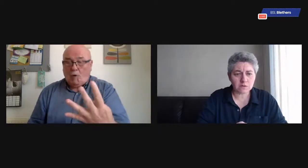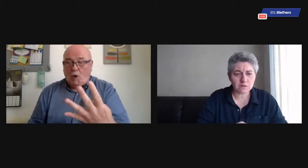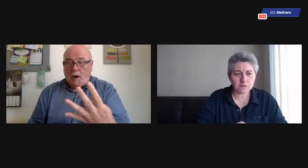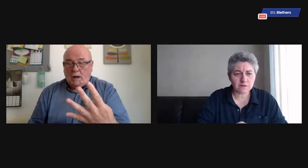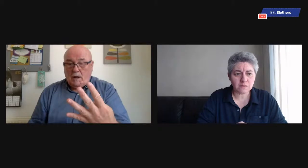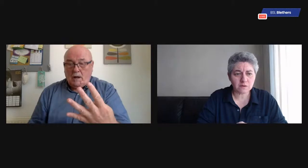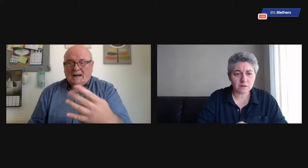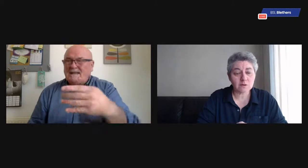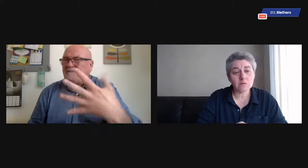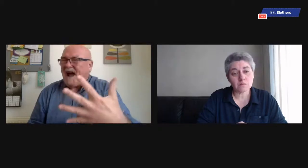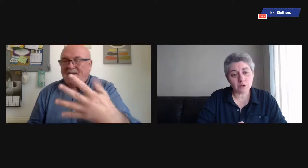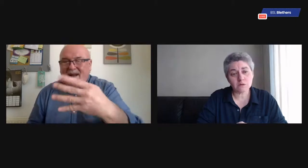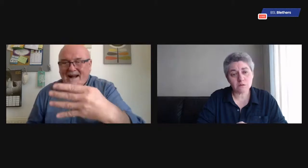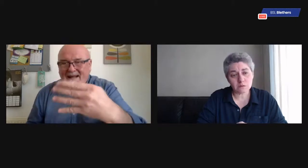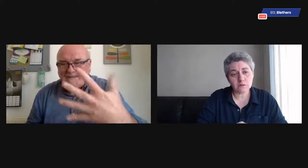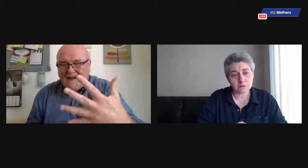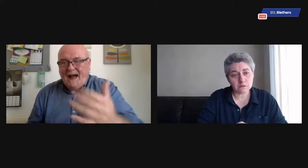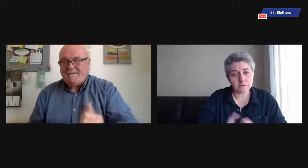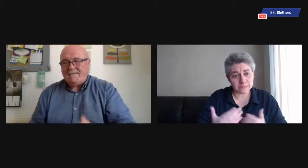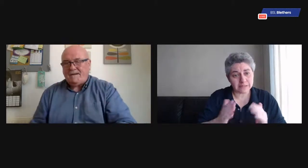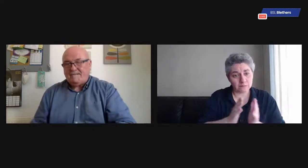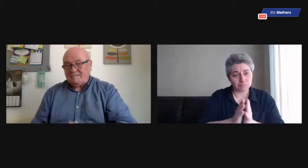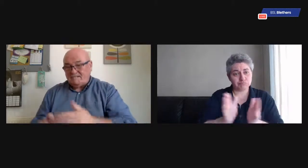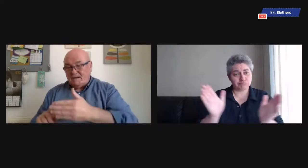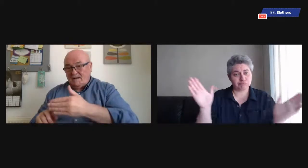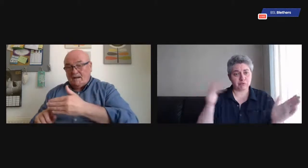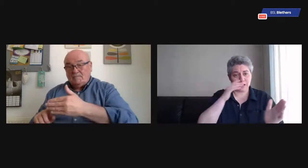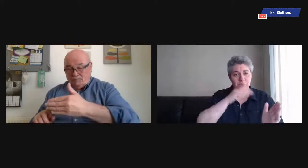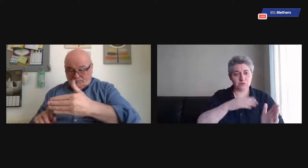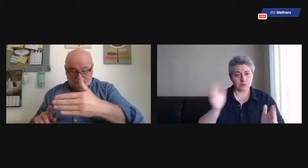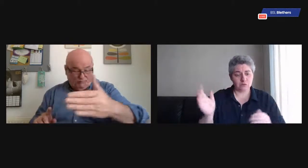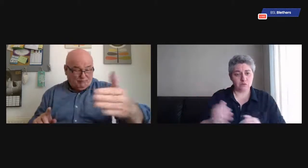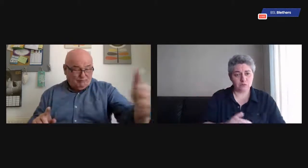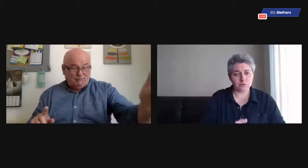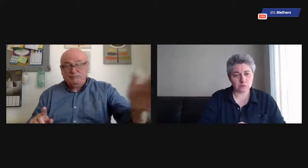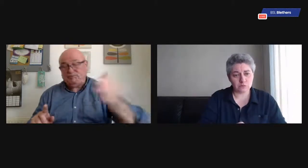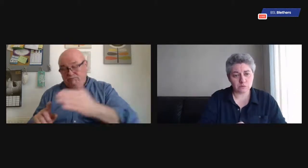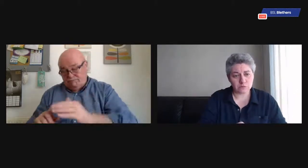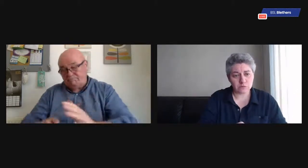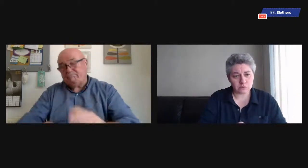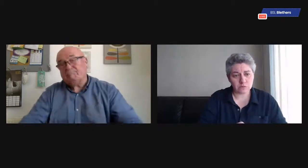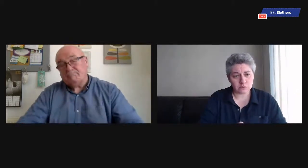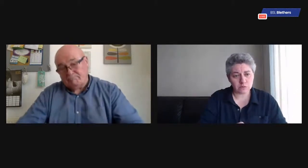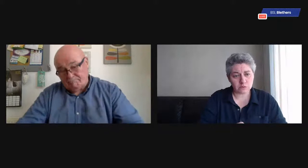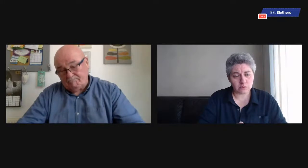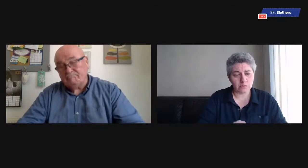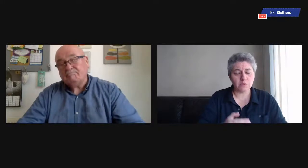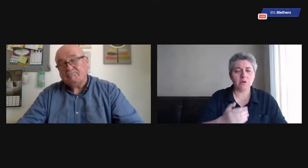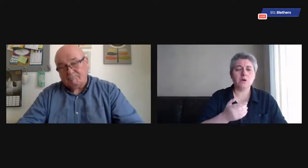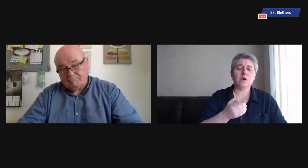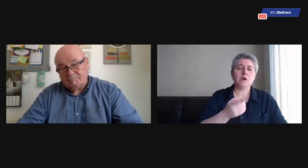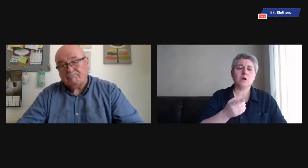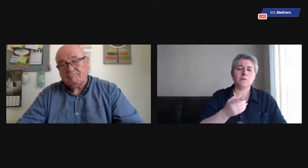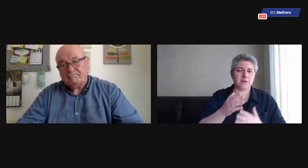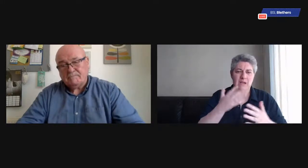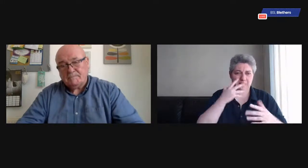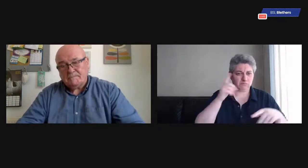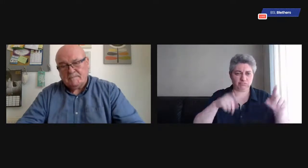females, Avro, from the age of 4 to 95? That's how widespread the client group is.